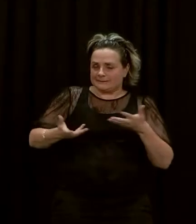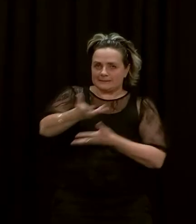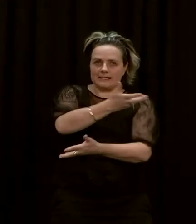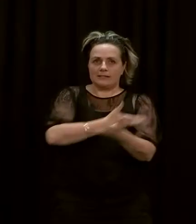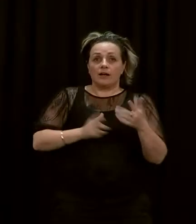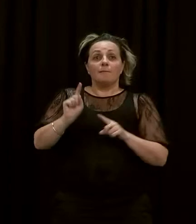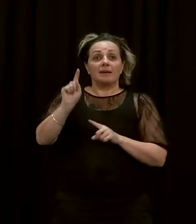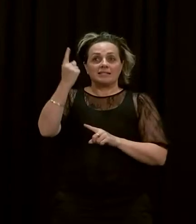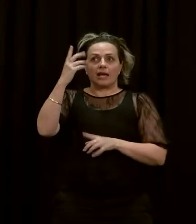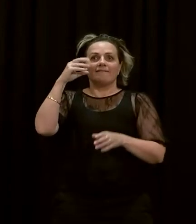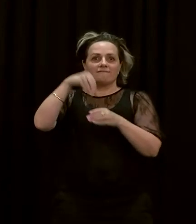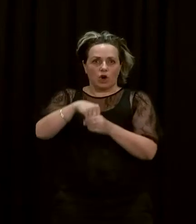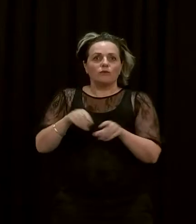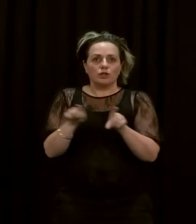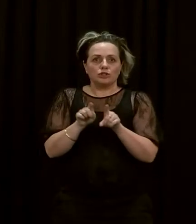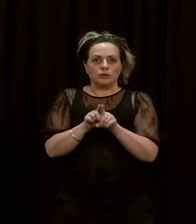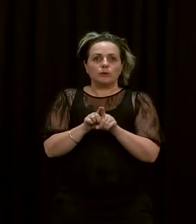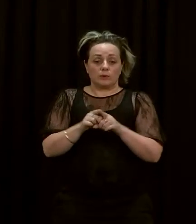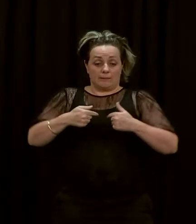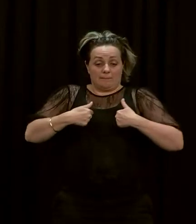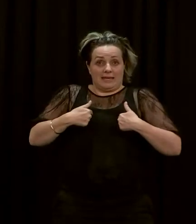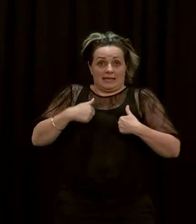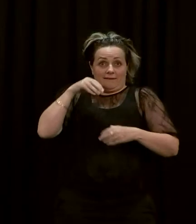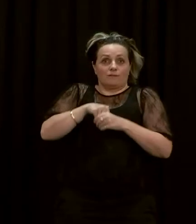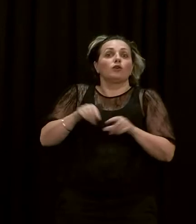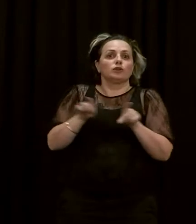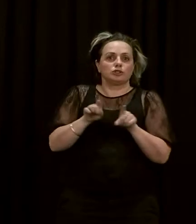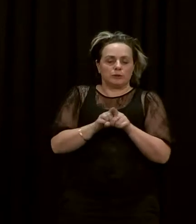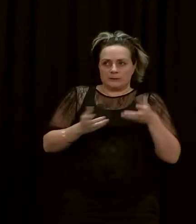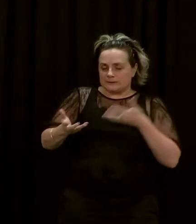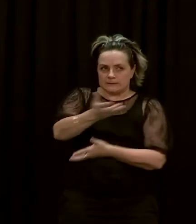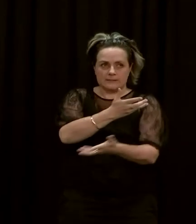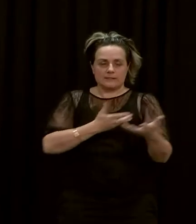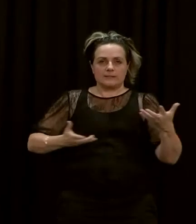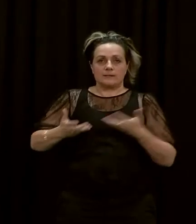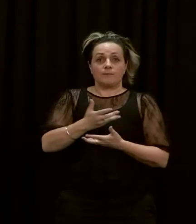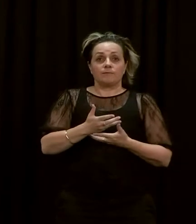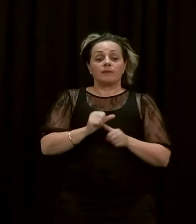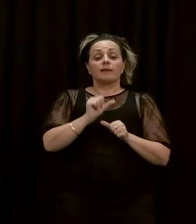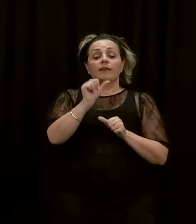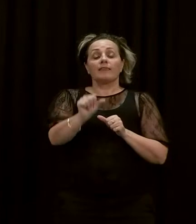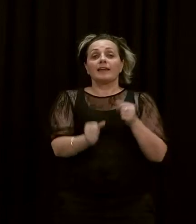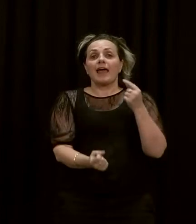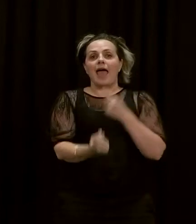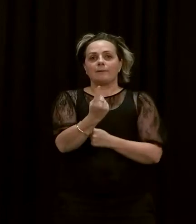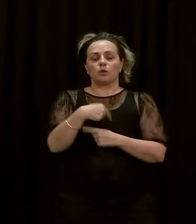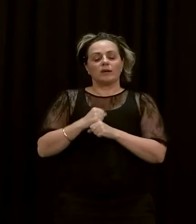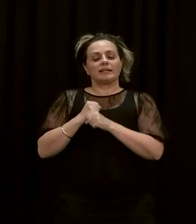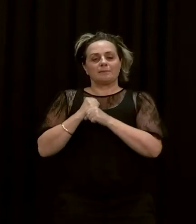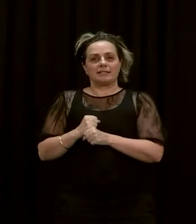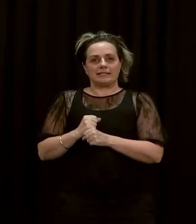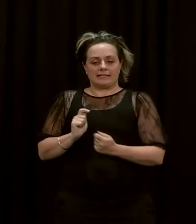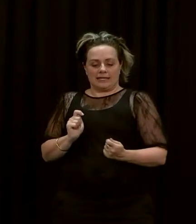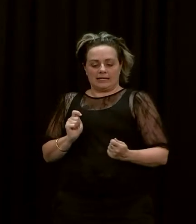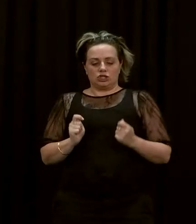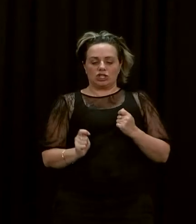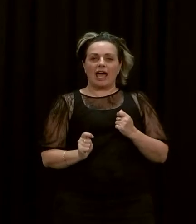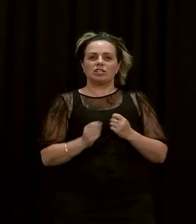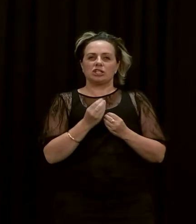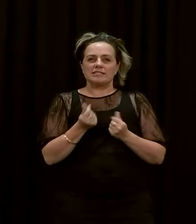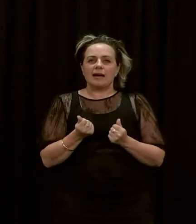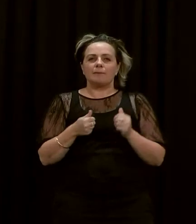ministers were a part of those calls, and so was I. As a consequence of that, we made some commitments to try and change the way we were working on some elements